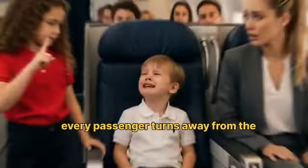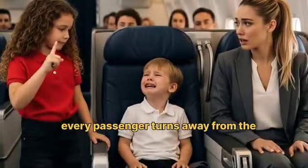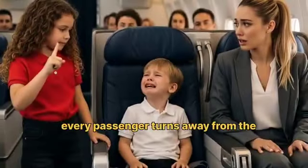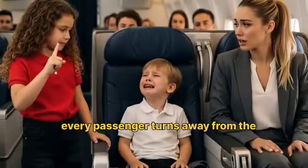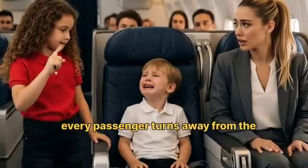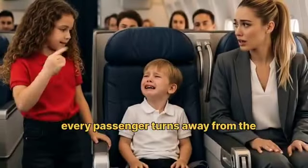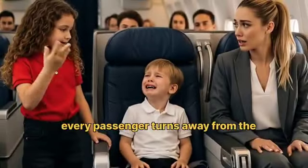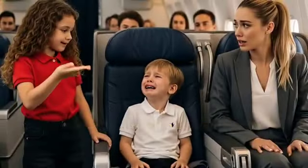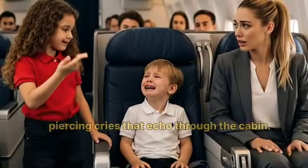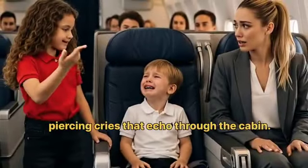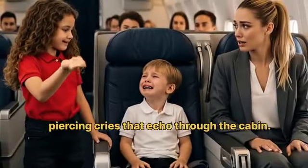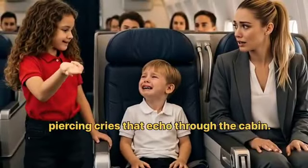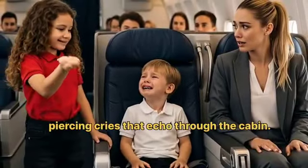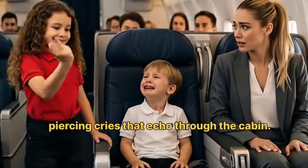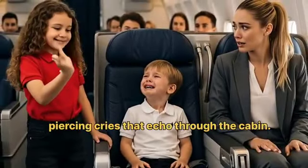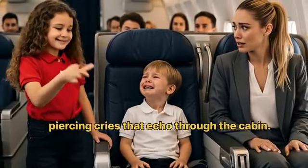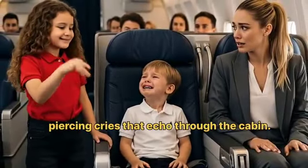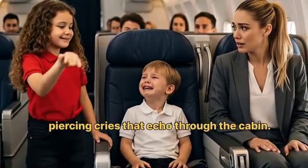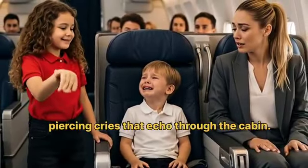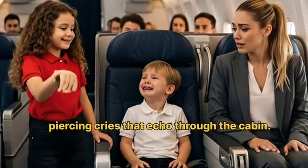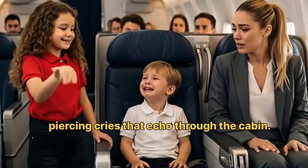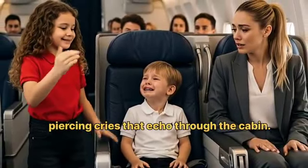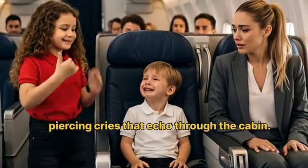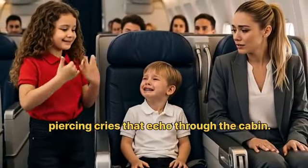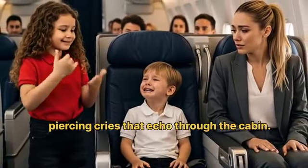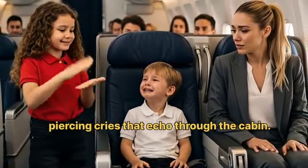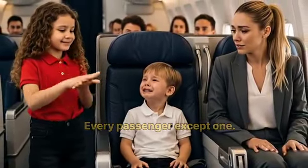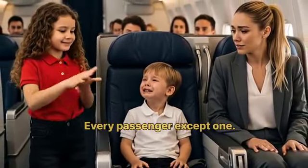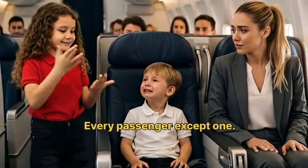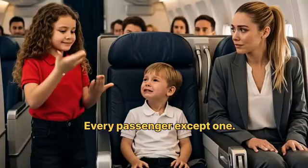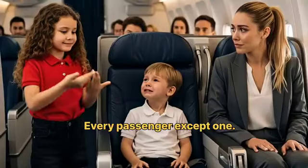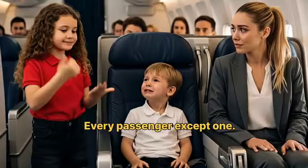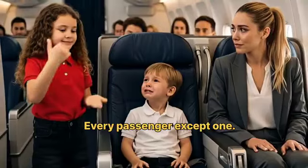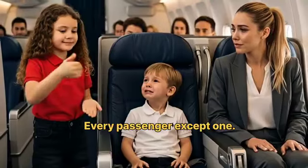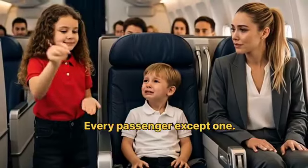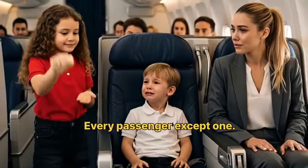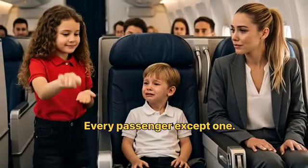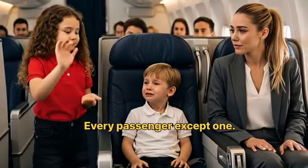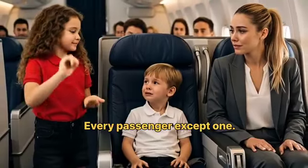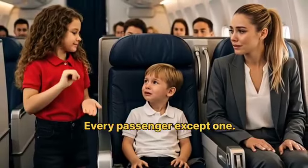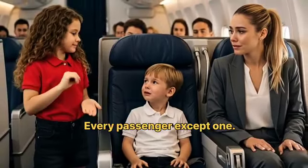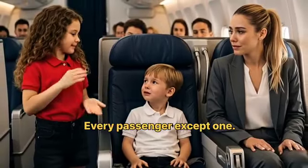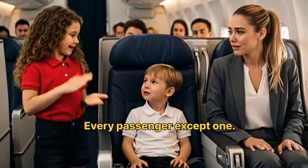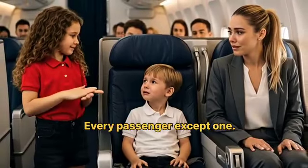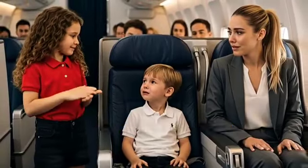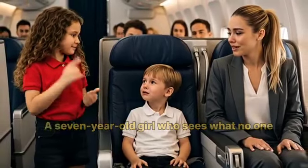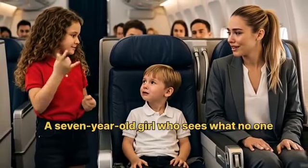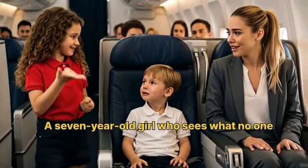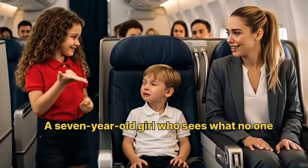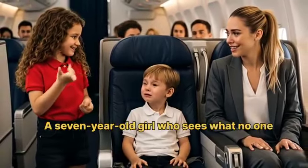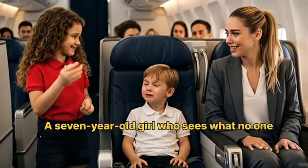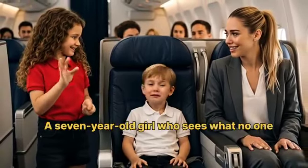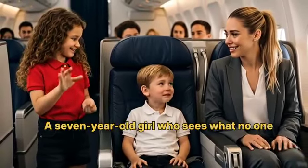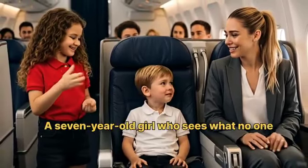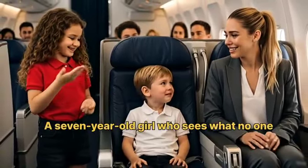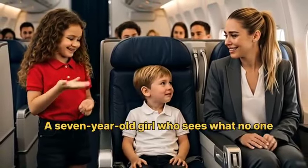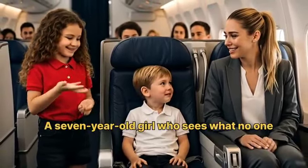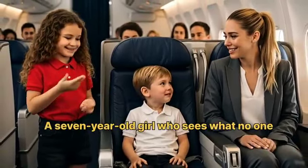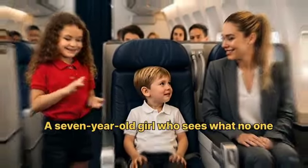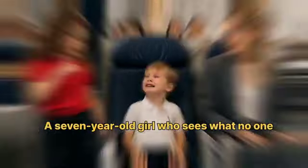turns away from the piercing cries that echo through the cabin. Every passenger except one, a 7-year-old girl who sees